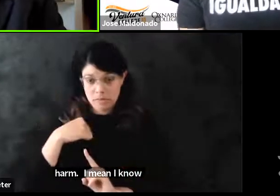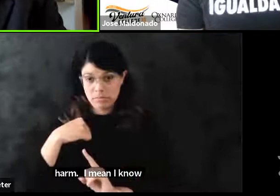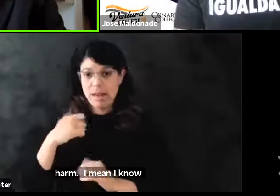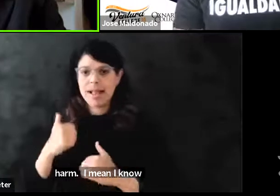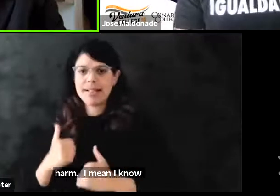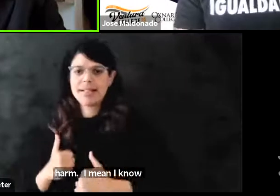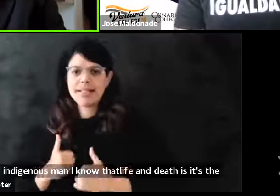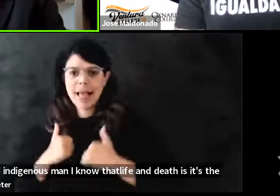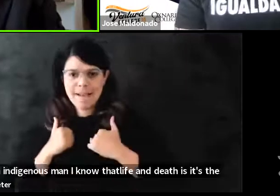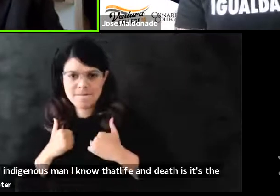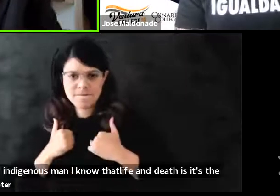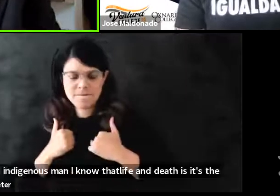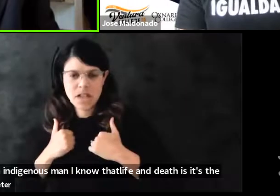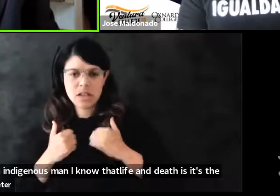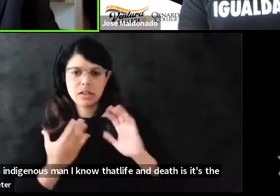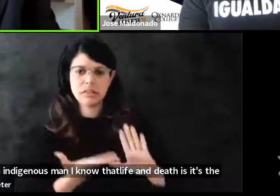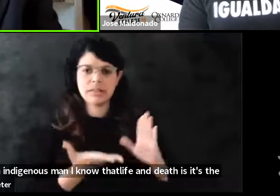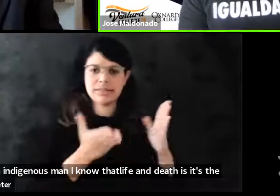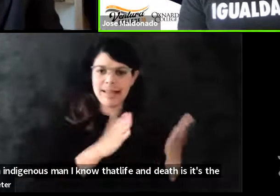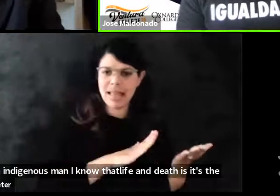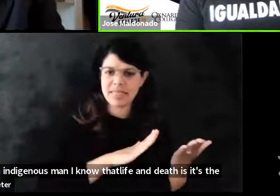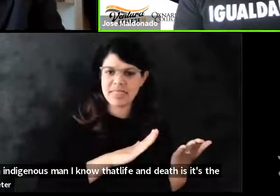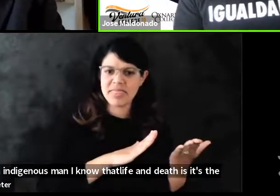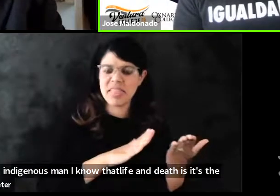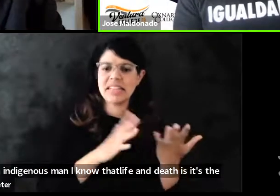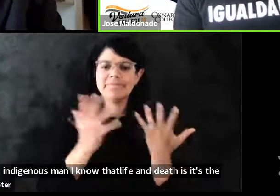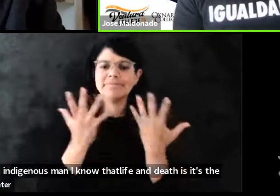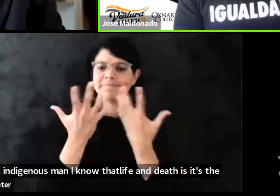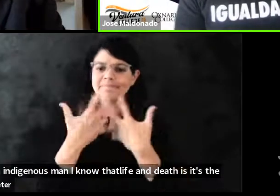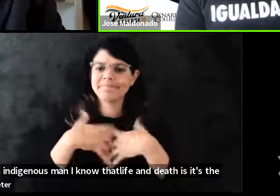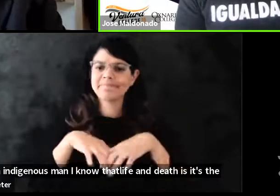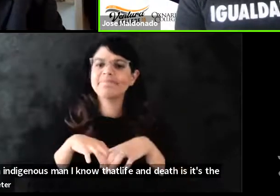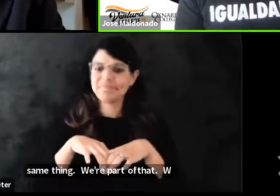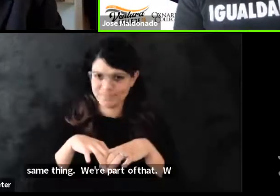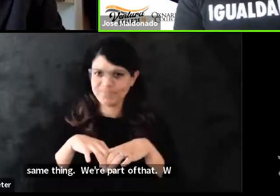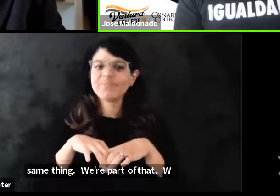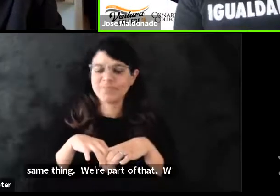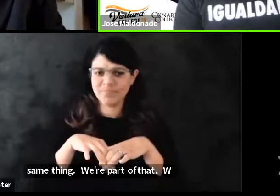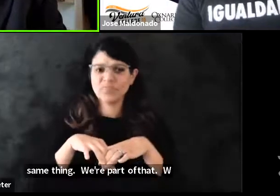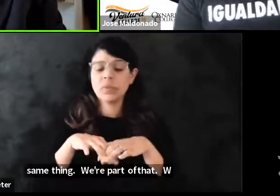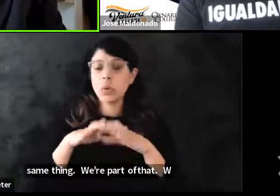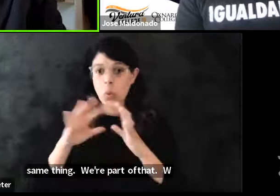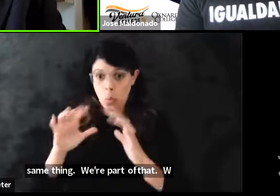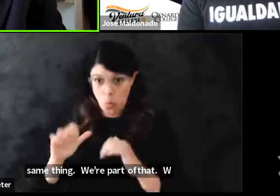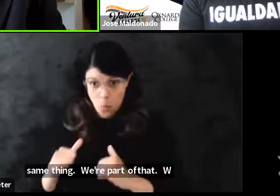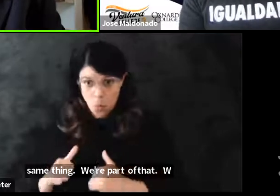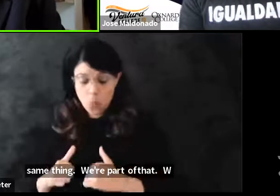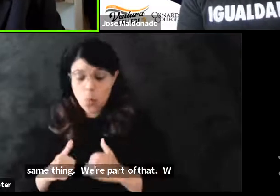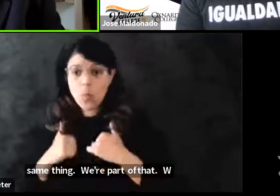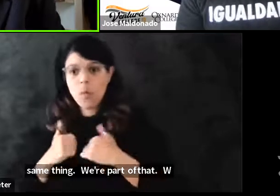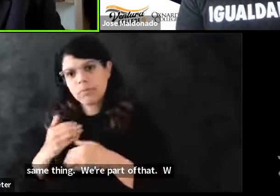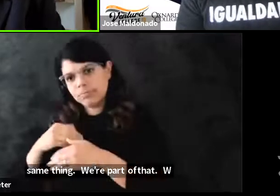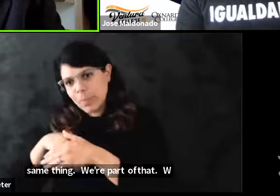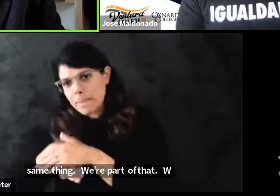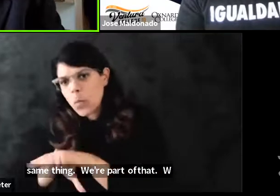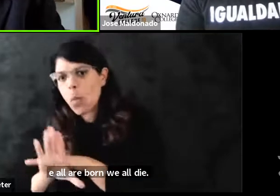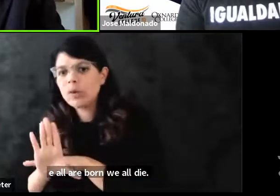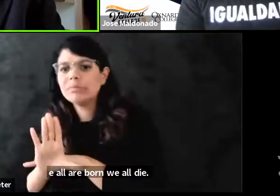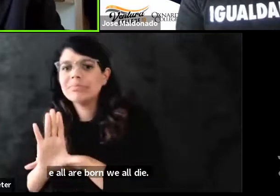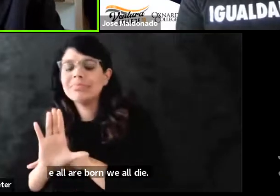We all are born. We all die. Yeah. So our time comes up to die. I'm hoping it can get to 100, but I'm not